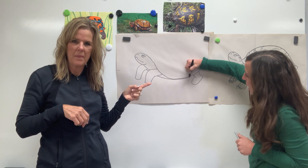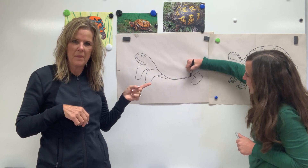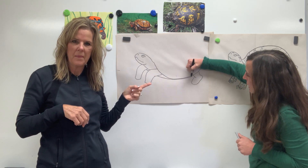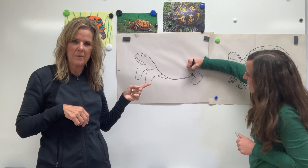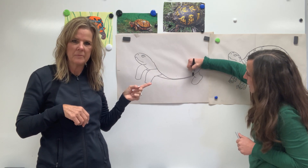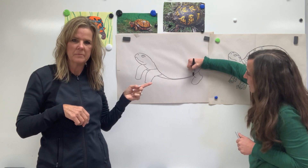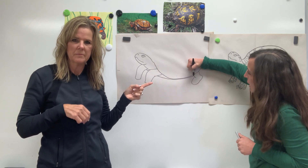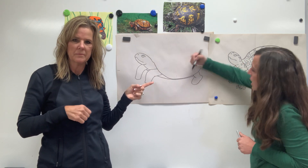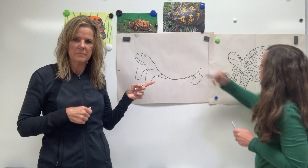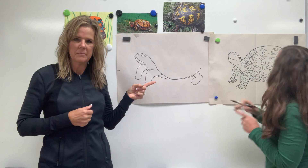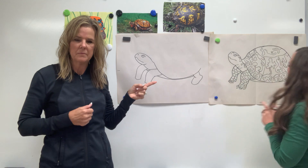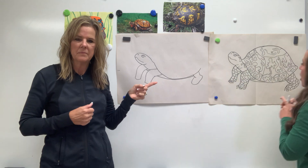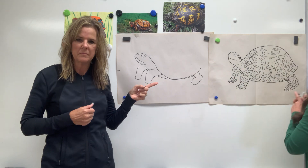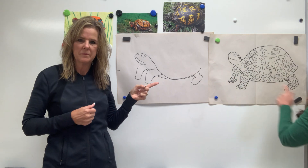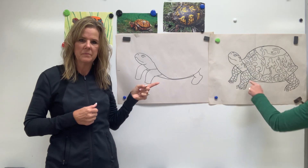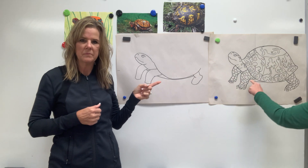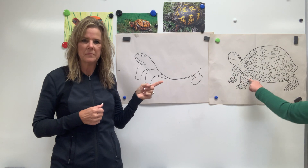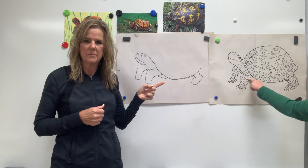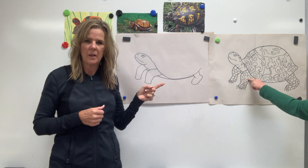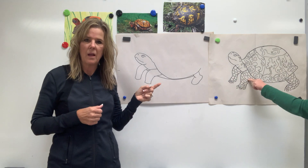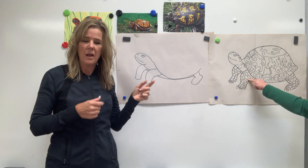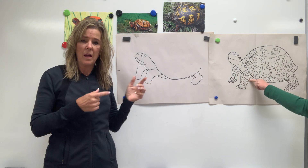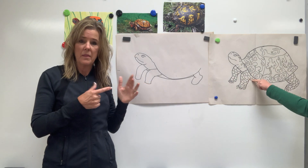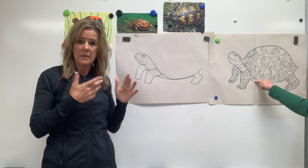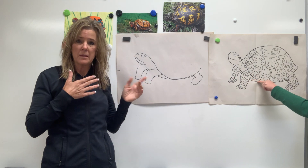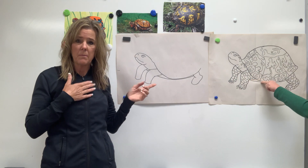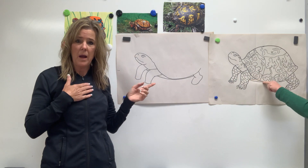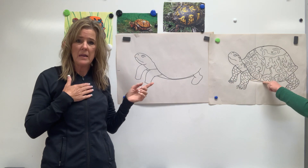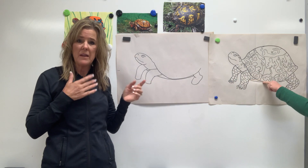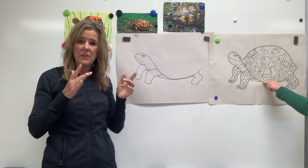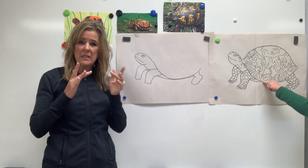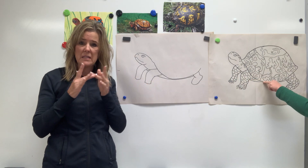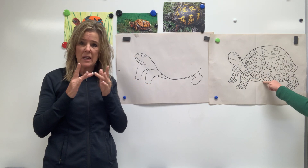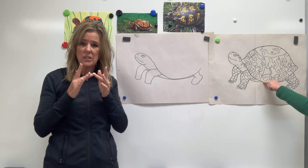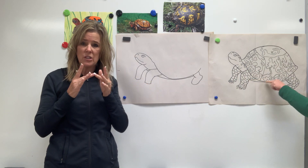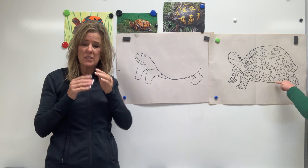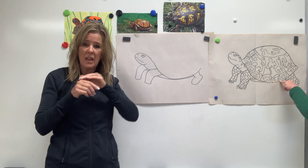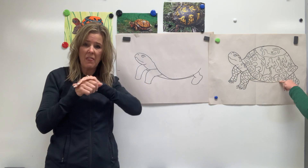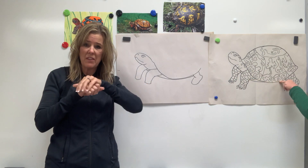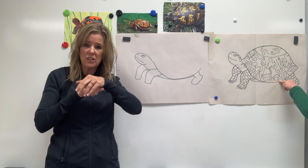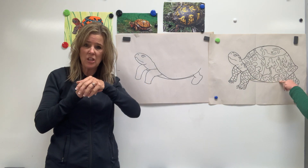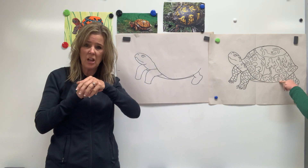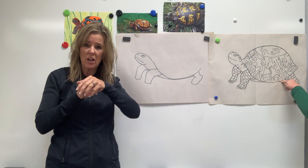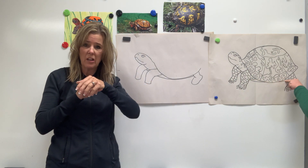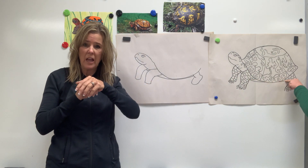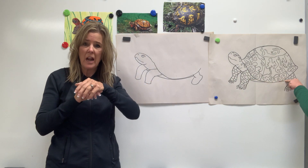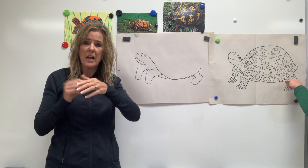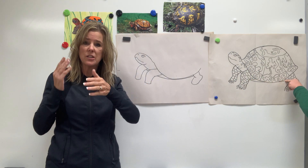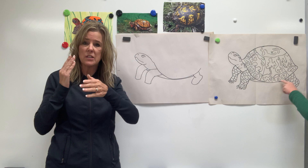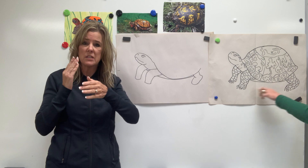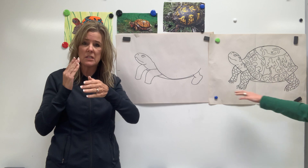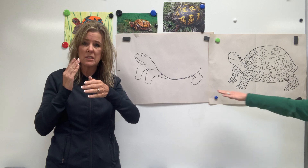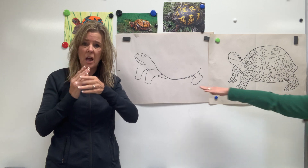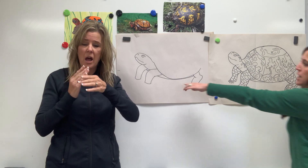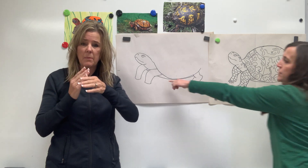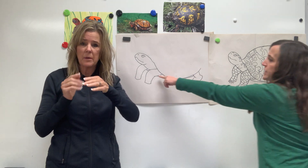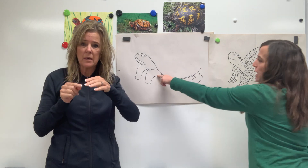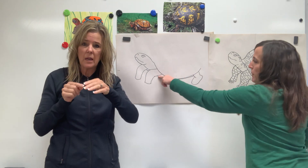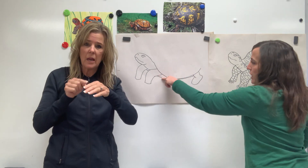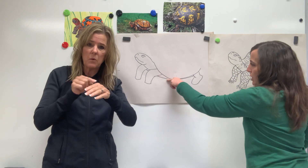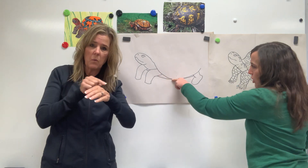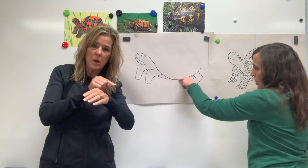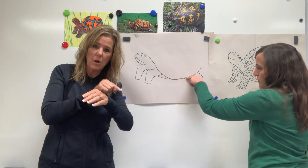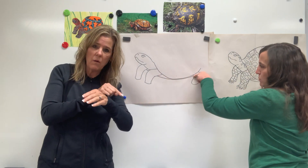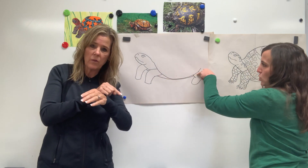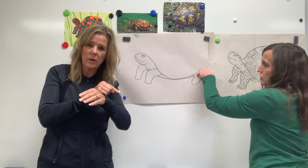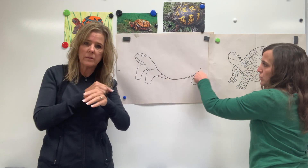way back. Now look, on this, mine even touches the shell and I just stopped and jumped over and you can just barely see it. This